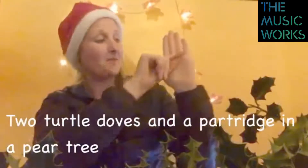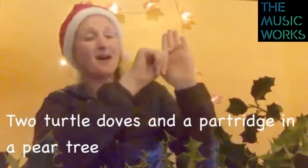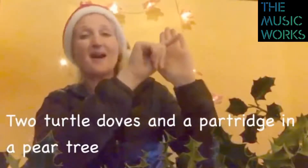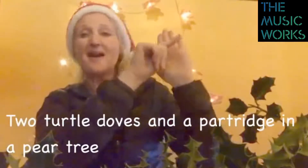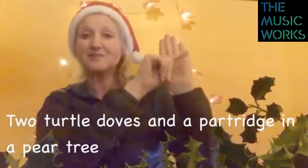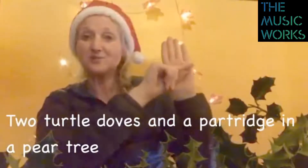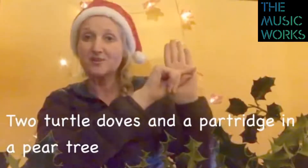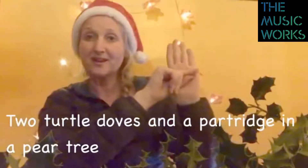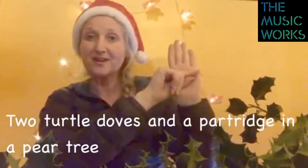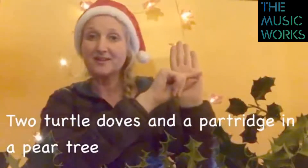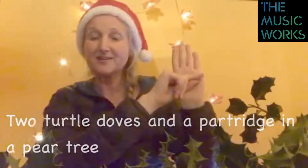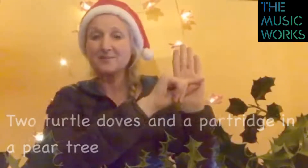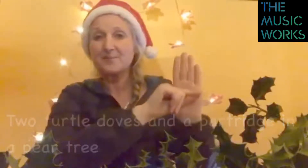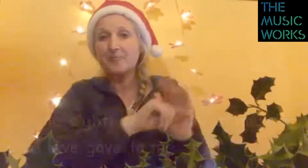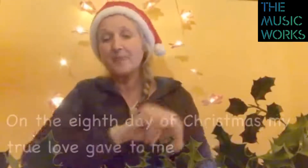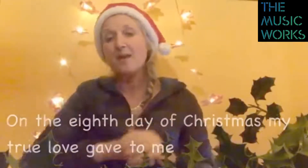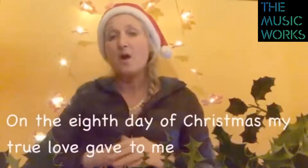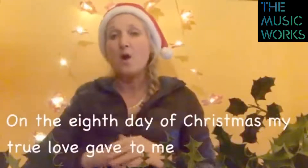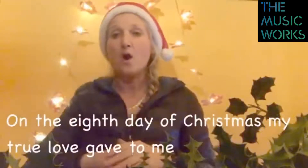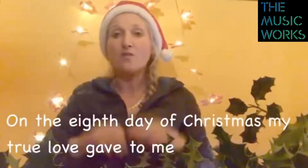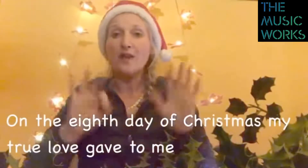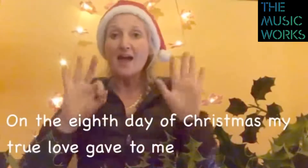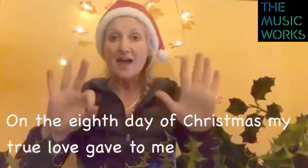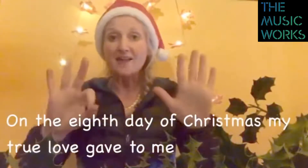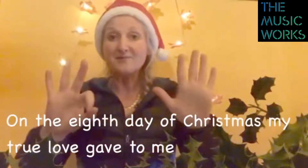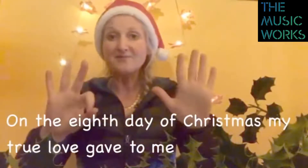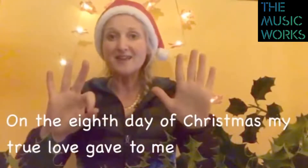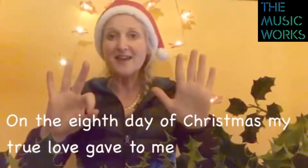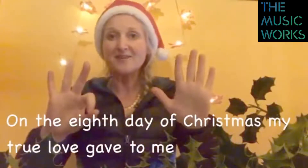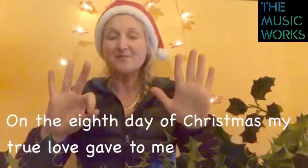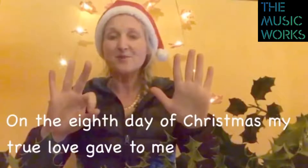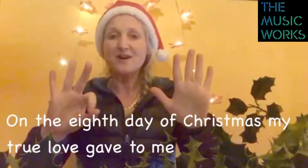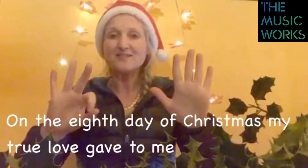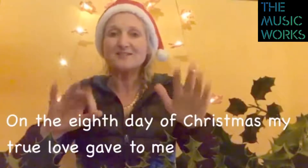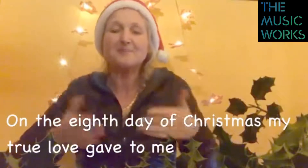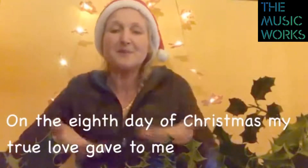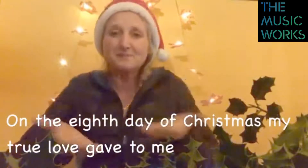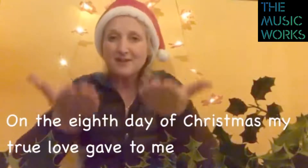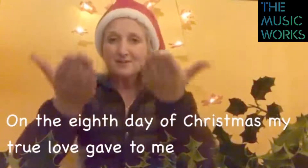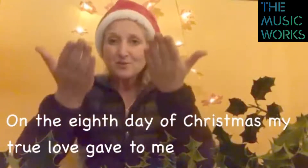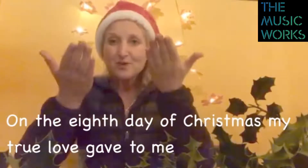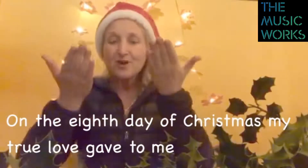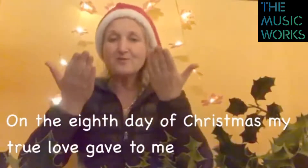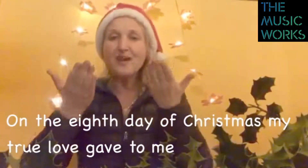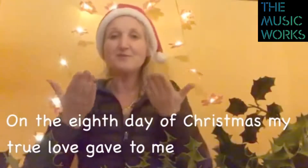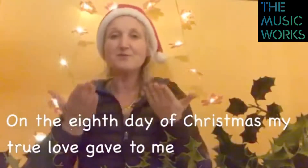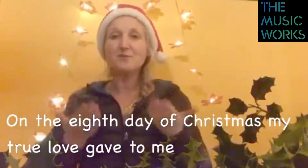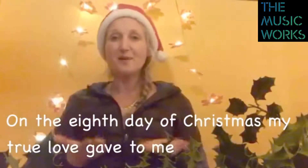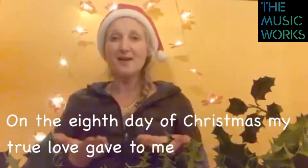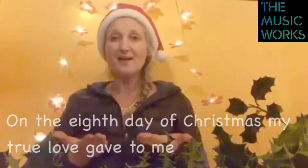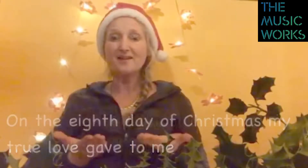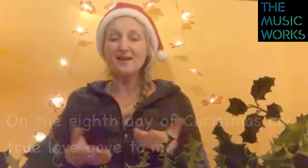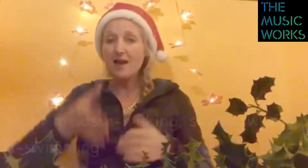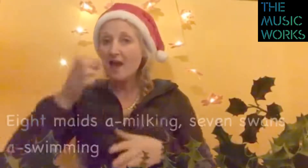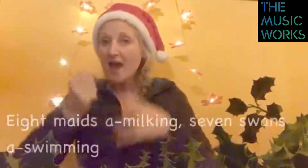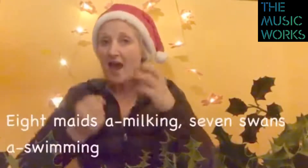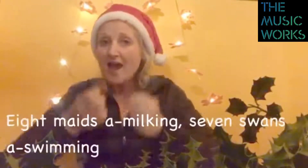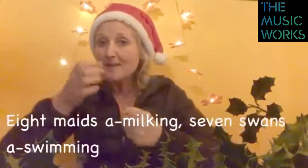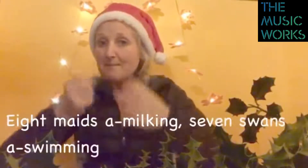pear tree. On the eighth day of Christmas my true love gave to me. Eight